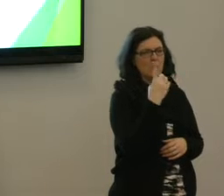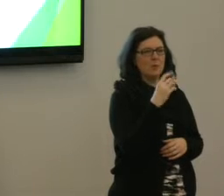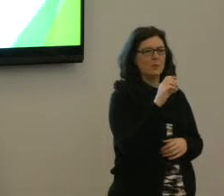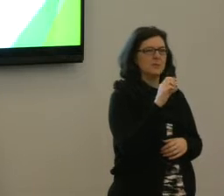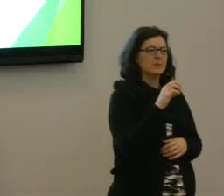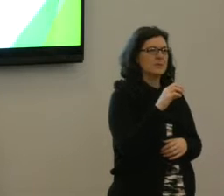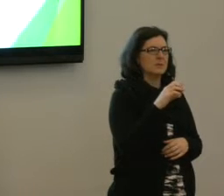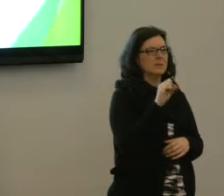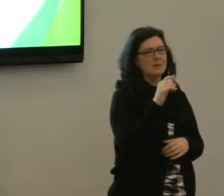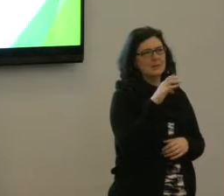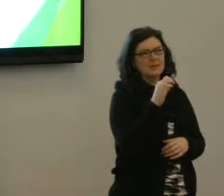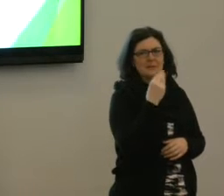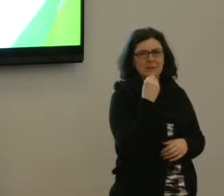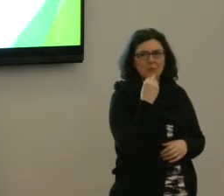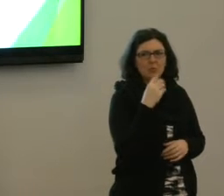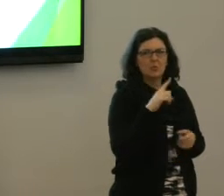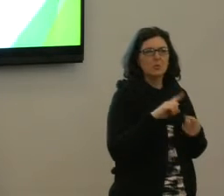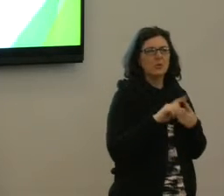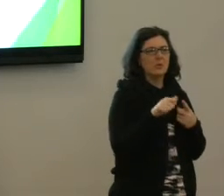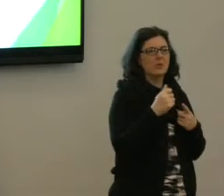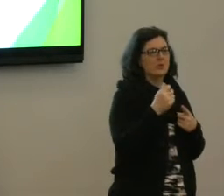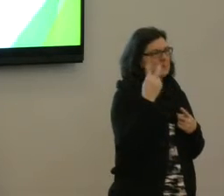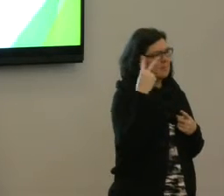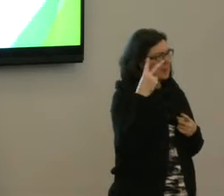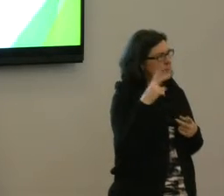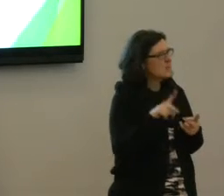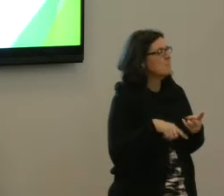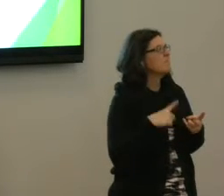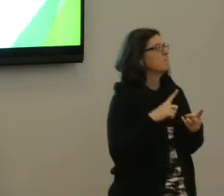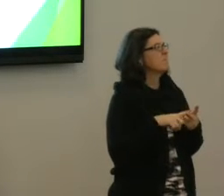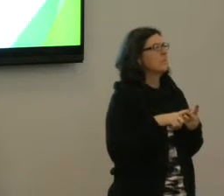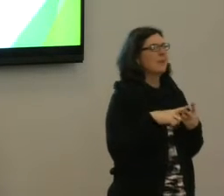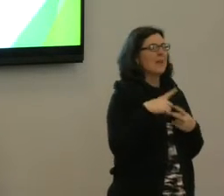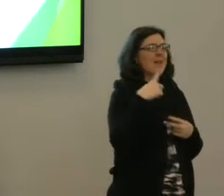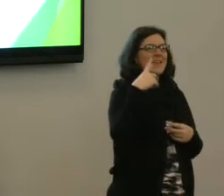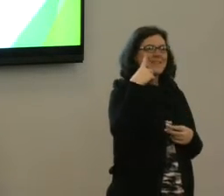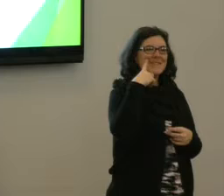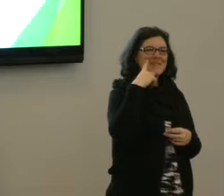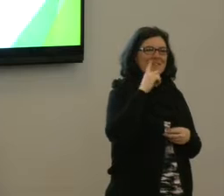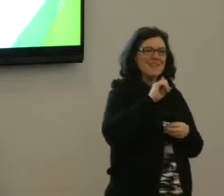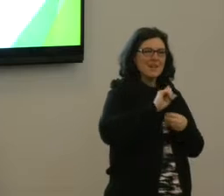seafood. One of them was Mexican. Think about the diverse,